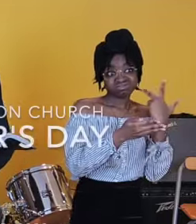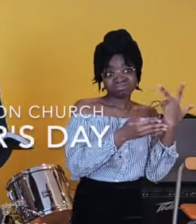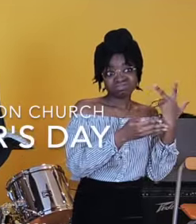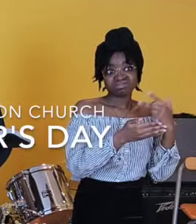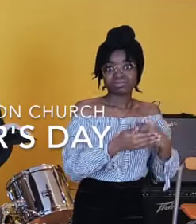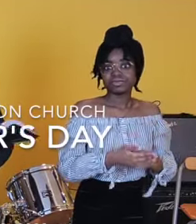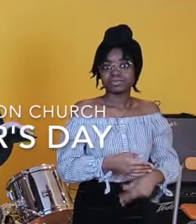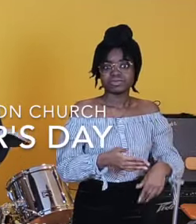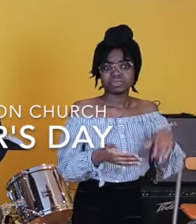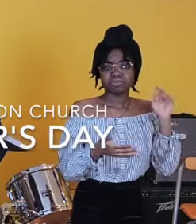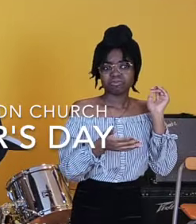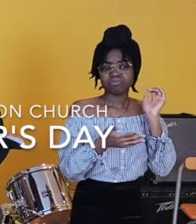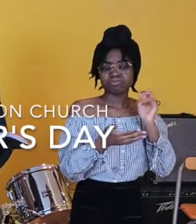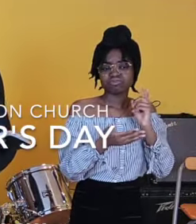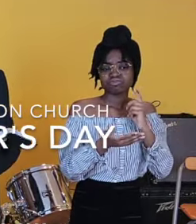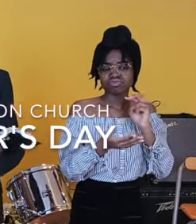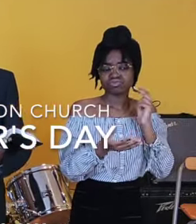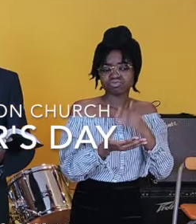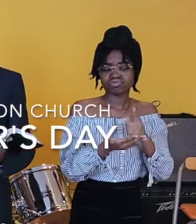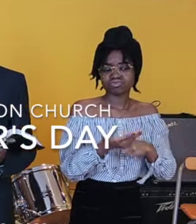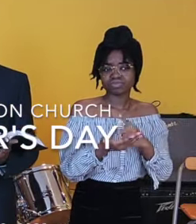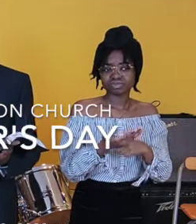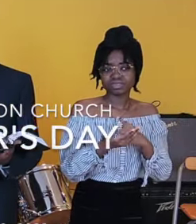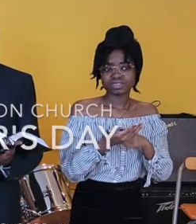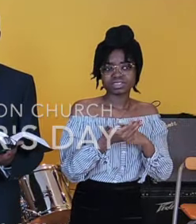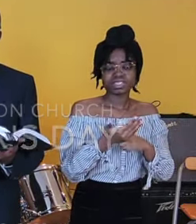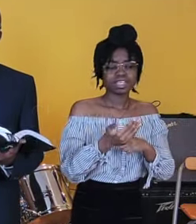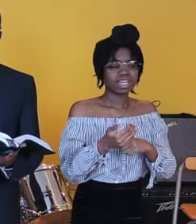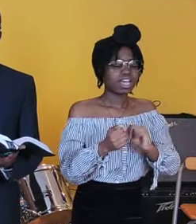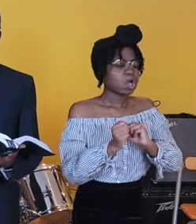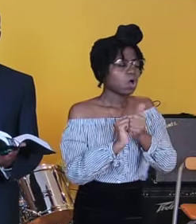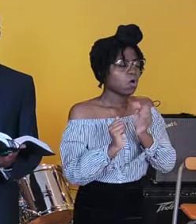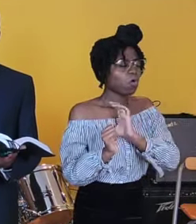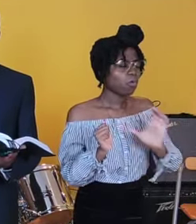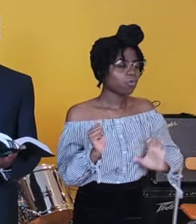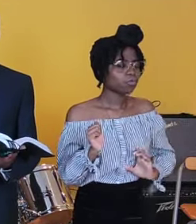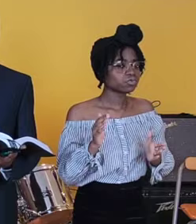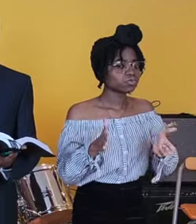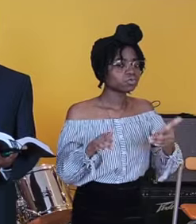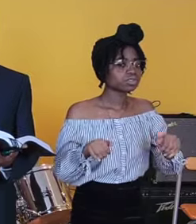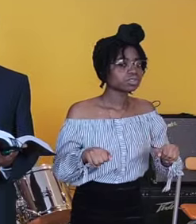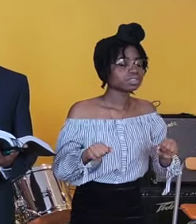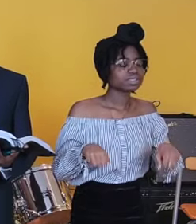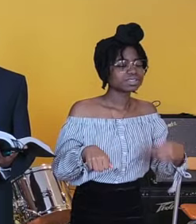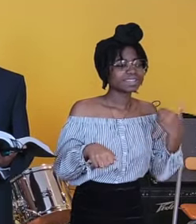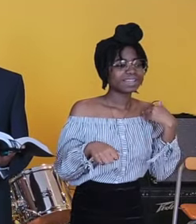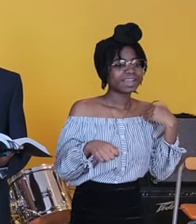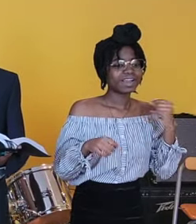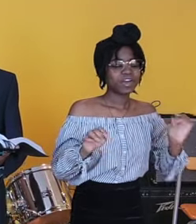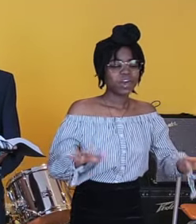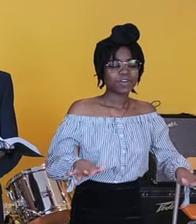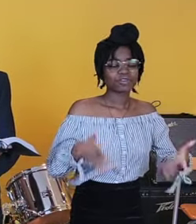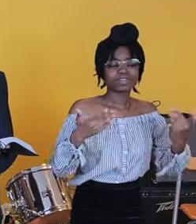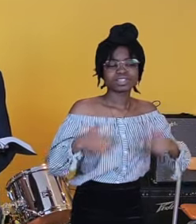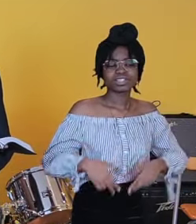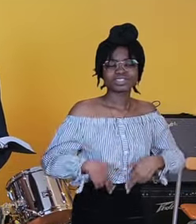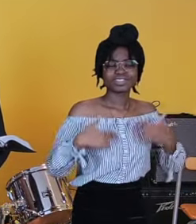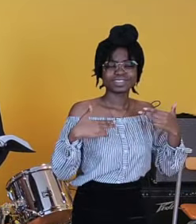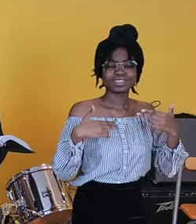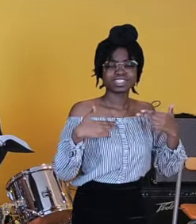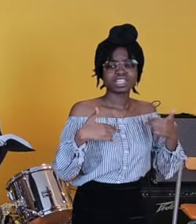Been looking at the topic of how Christians can live a refreshed life, even with the many